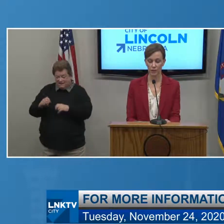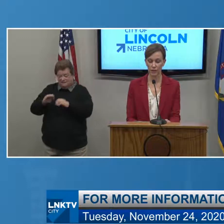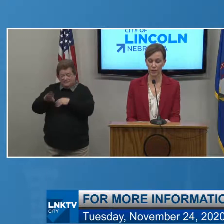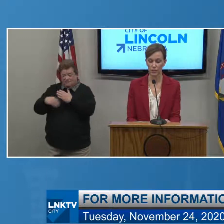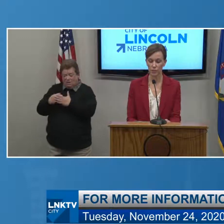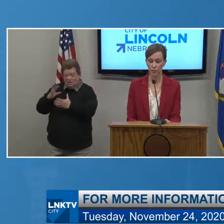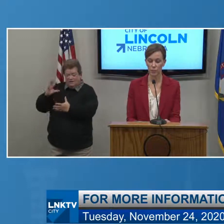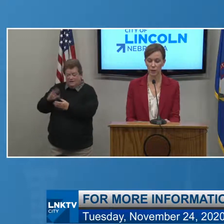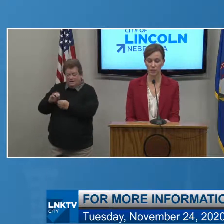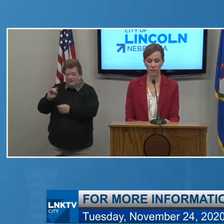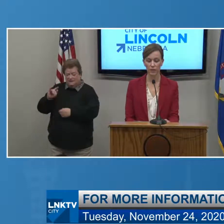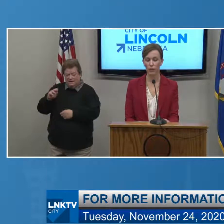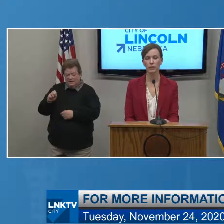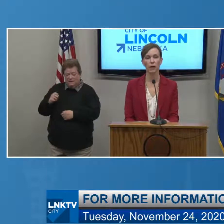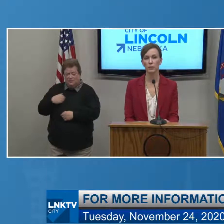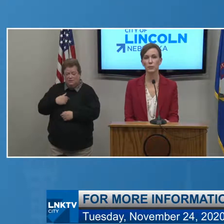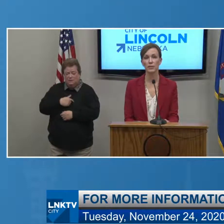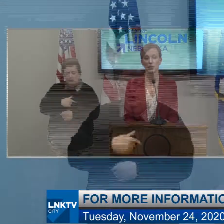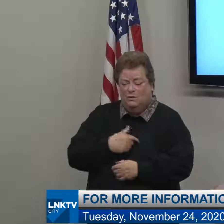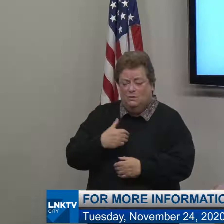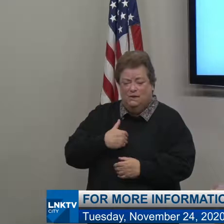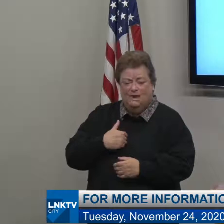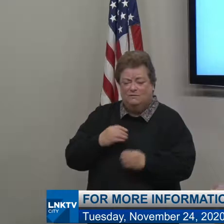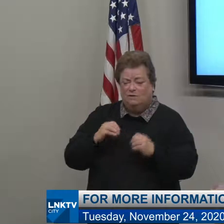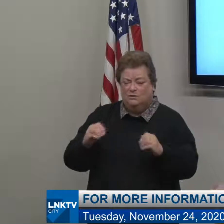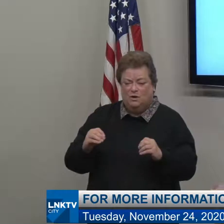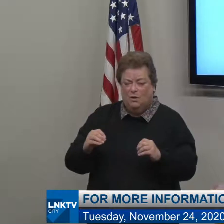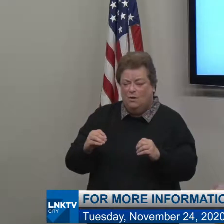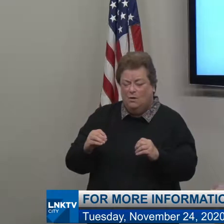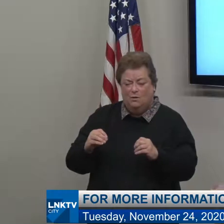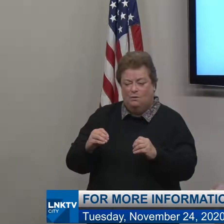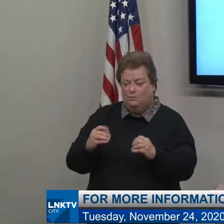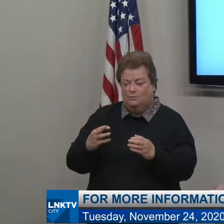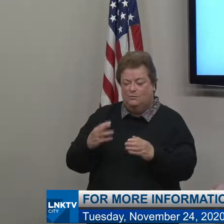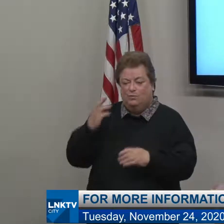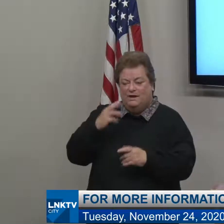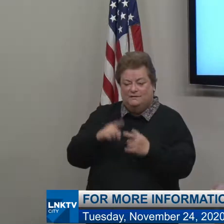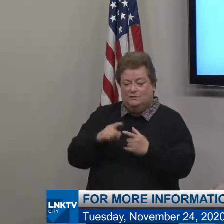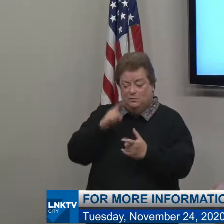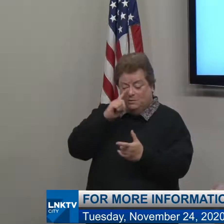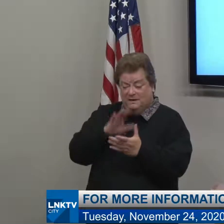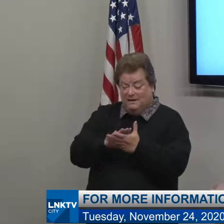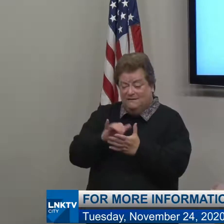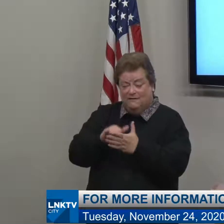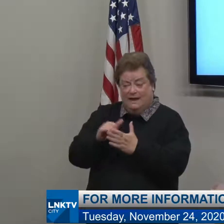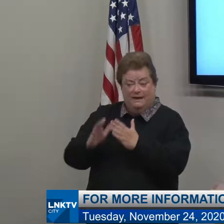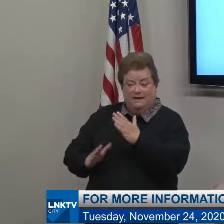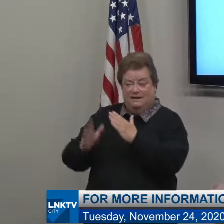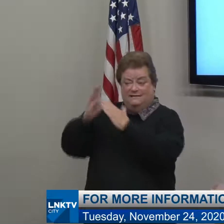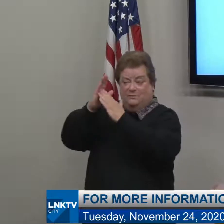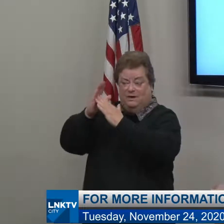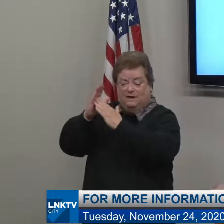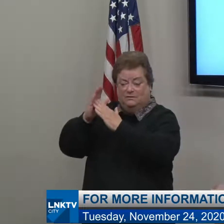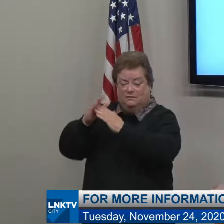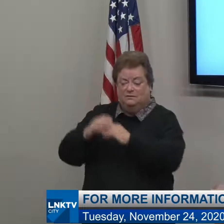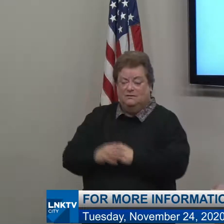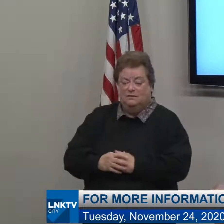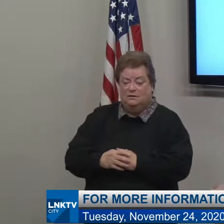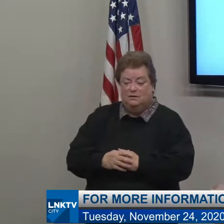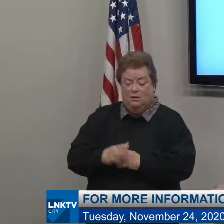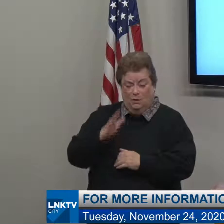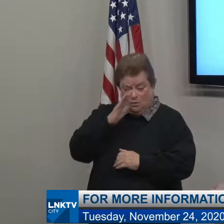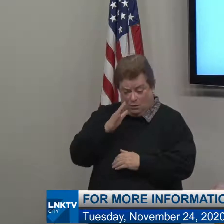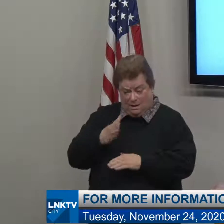indication that our case numbers, positivity rate, and hospitalizations have peaked. We do not have reason to believe that things are going to get